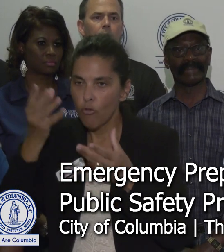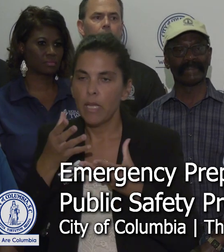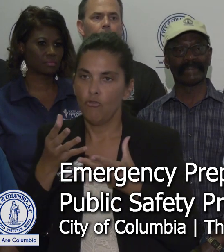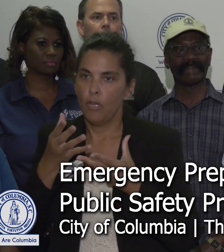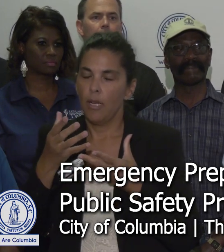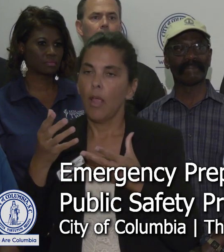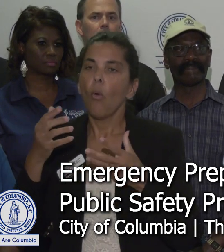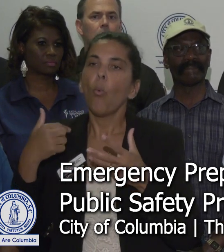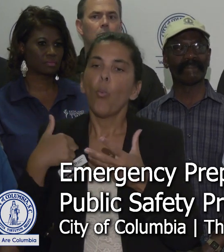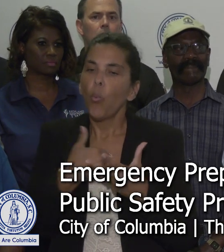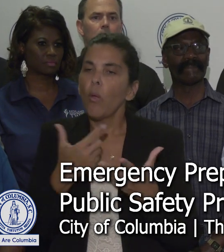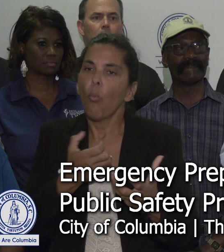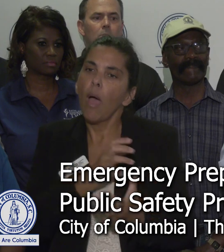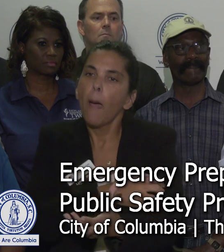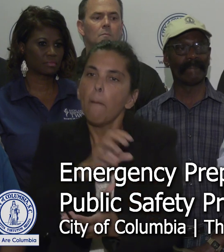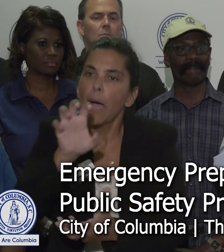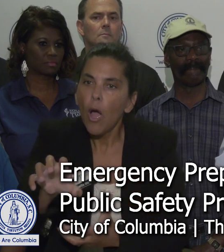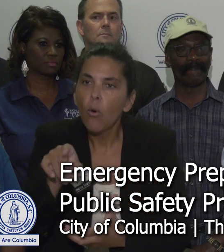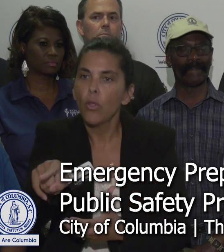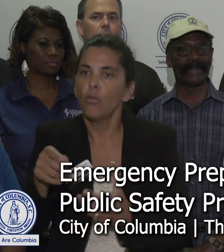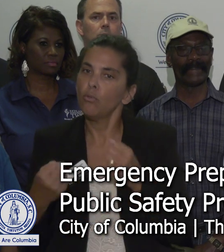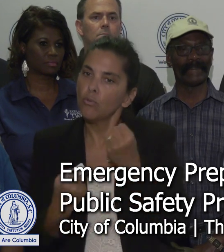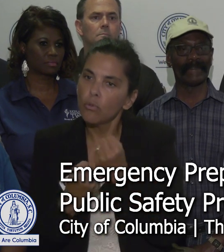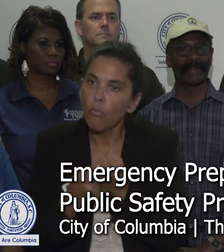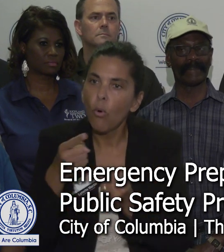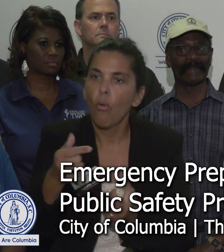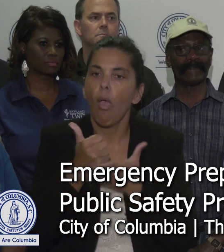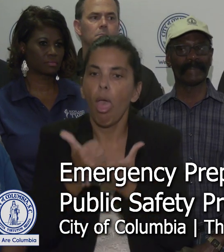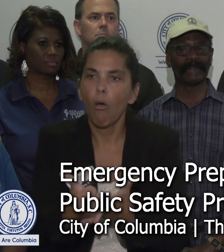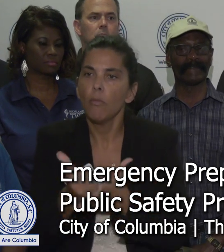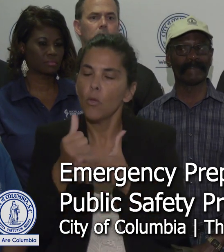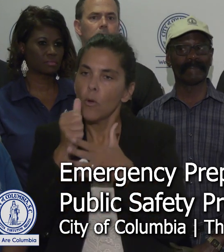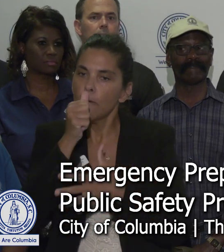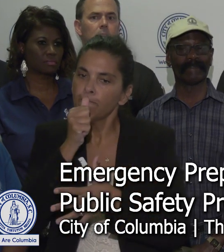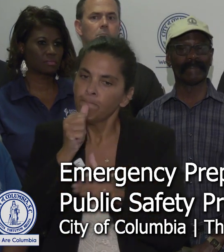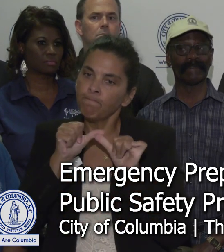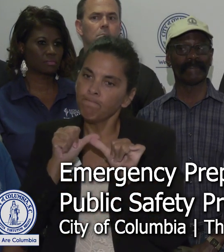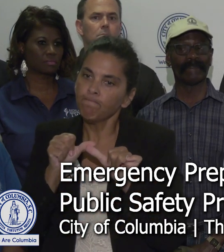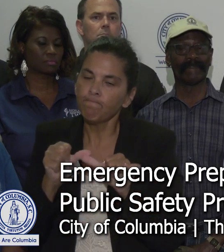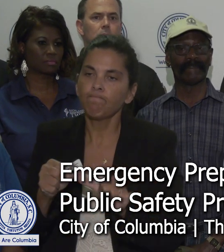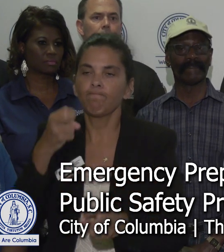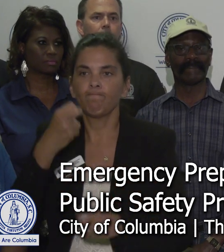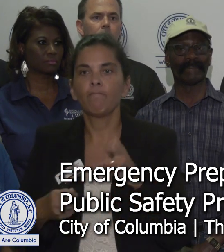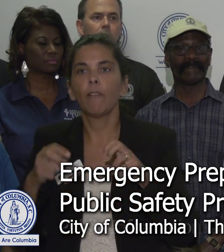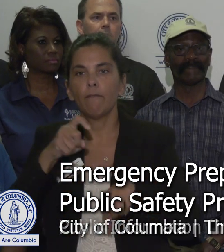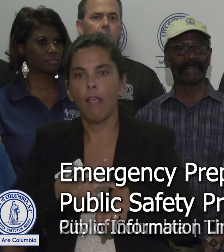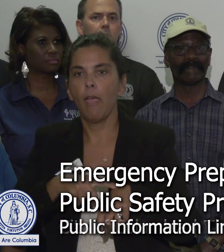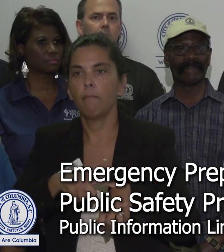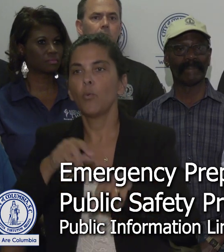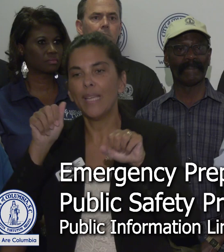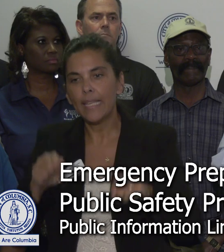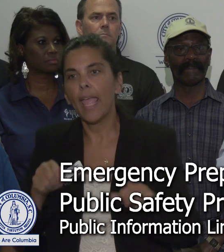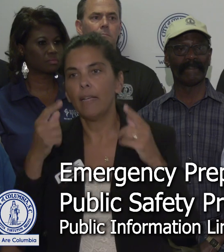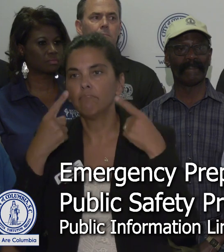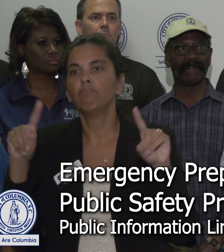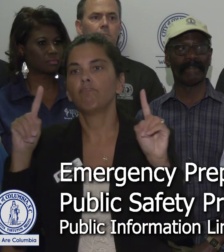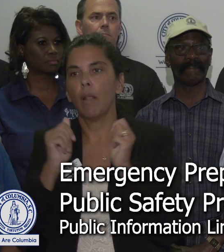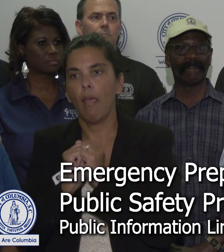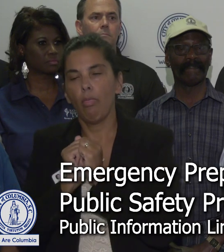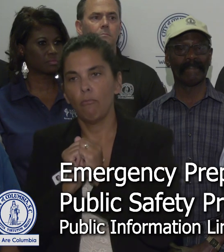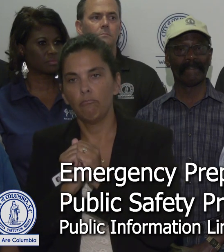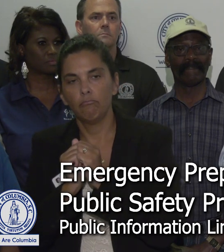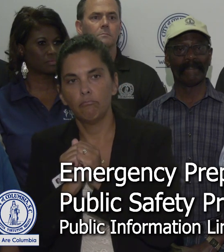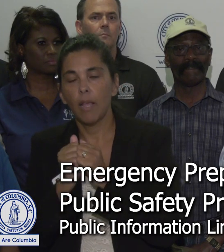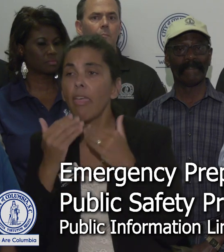empowering information, edifying information that helps us all get through this very difficult time together. And thank you. I want to thank, of